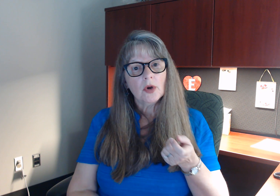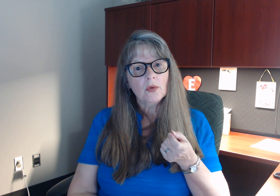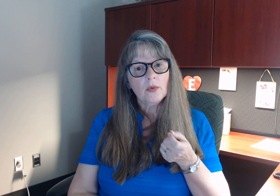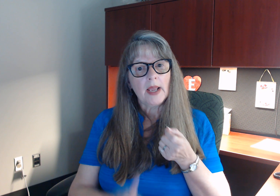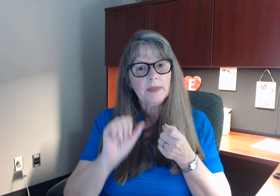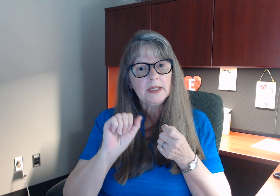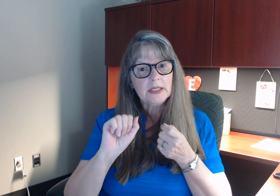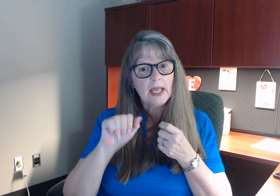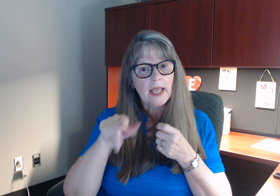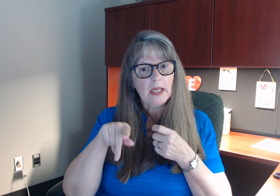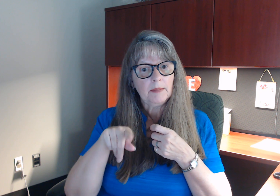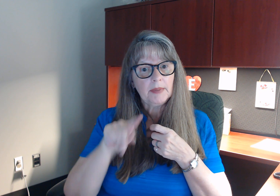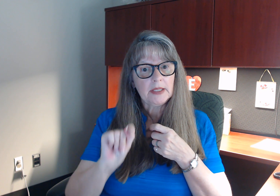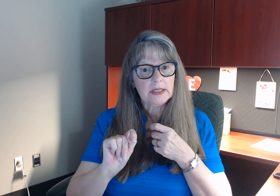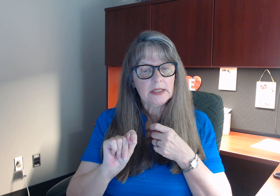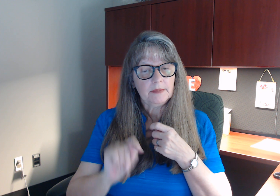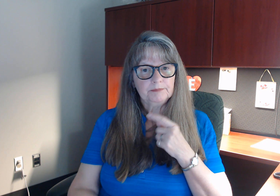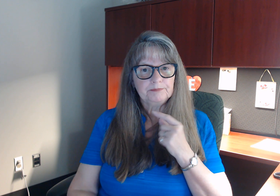So APT.